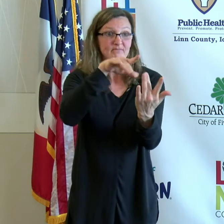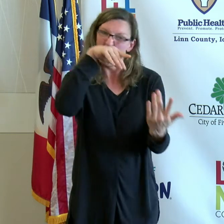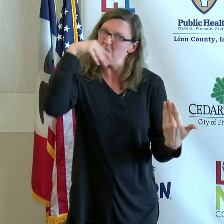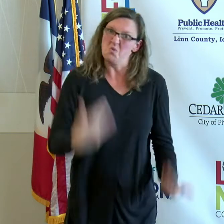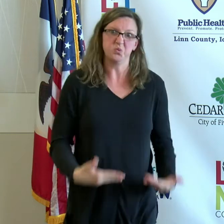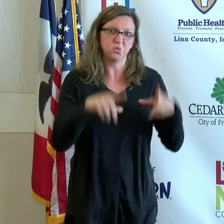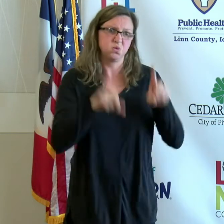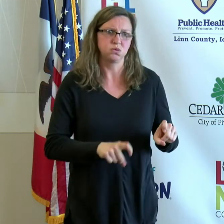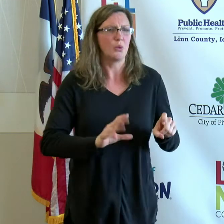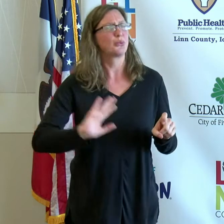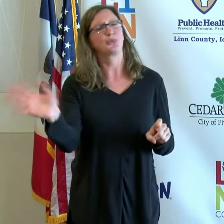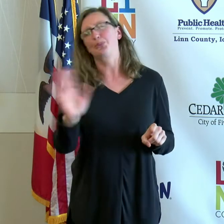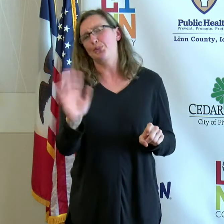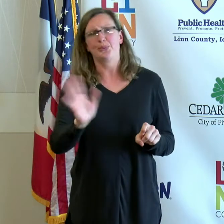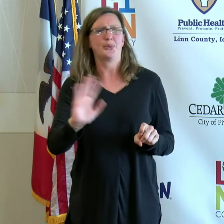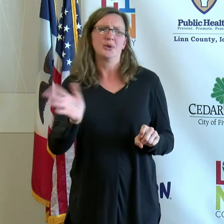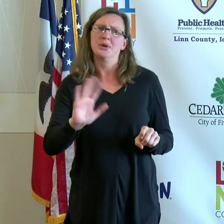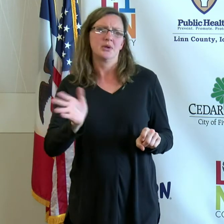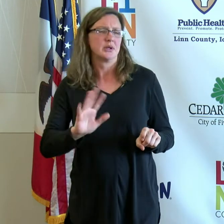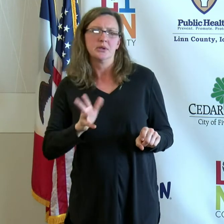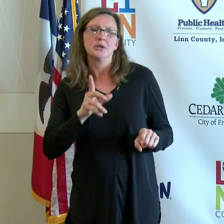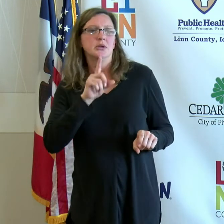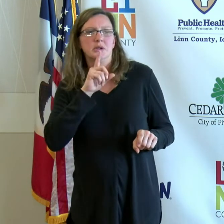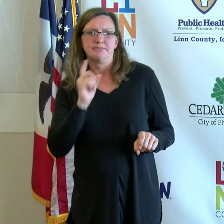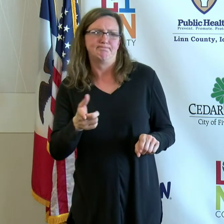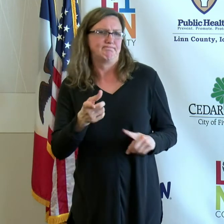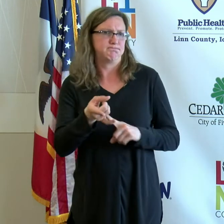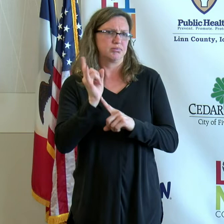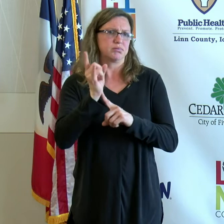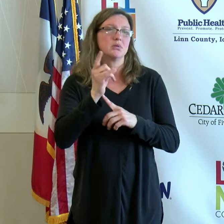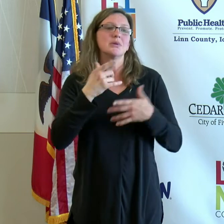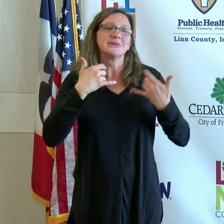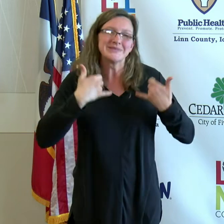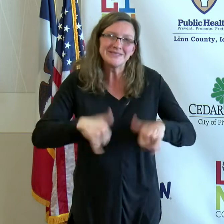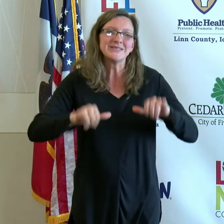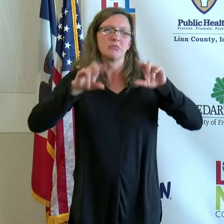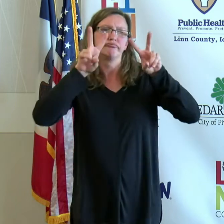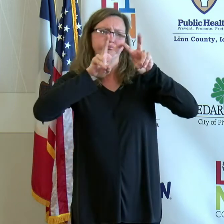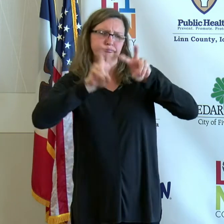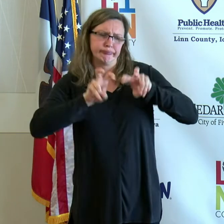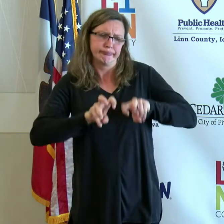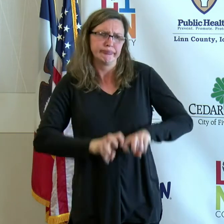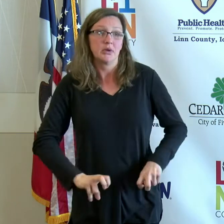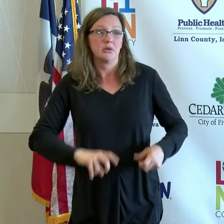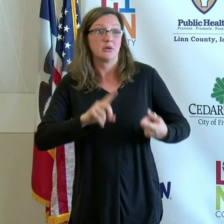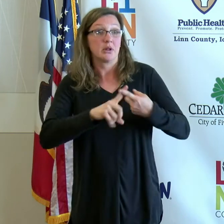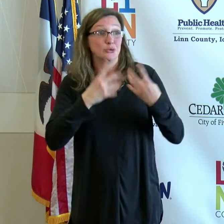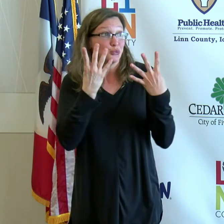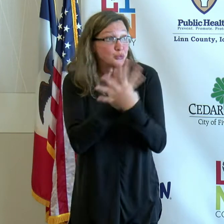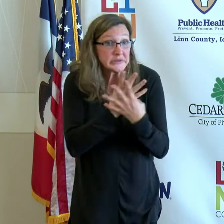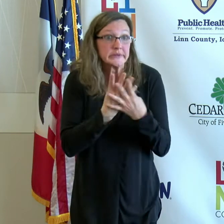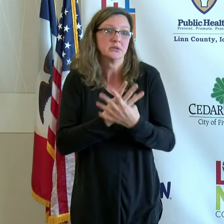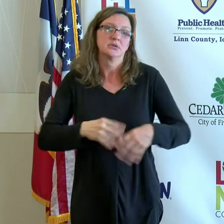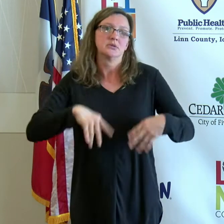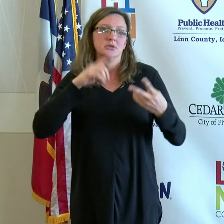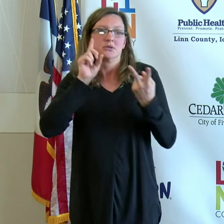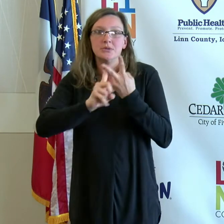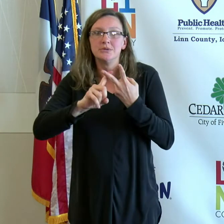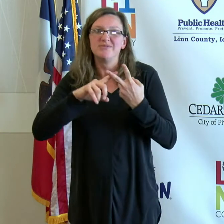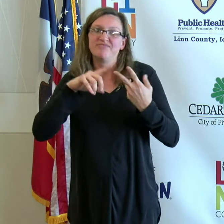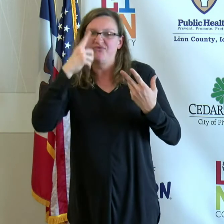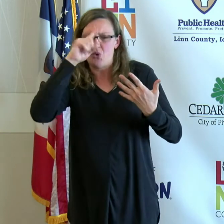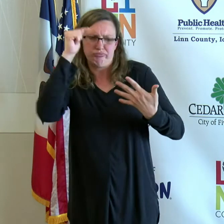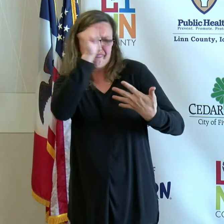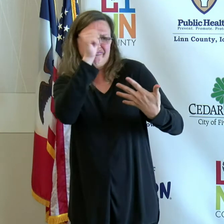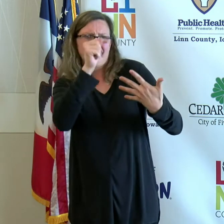Linn County or any other business, we're going to be looking for symptoms. We are not testing people without symptoms